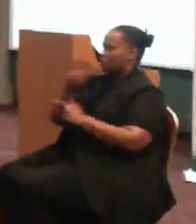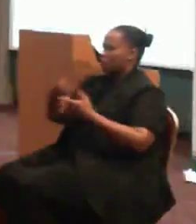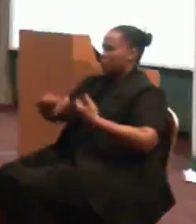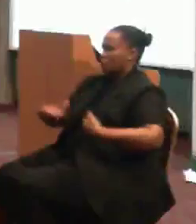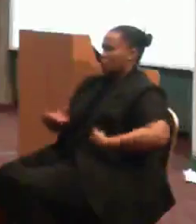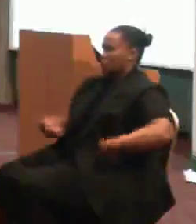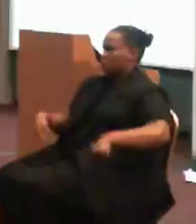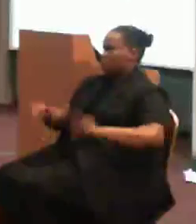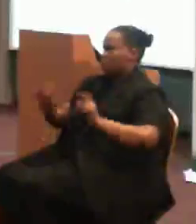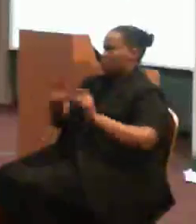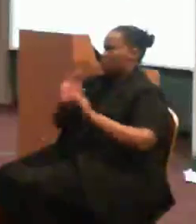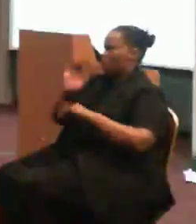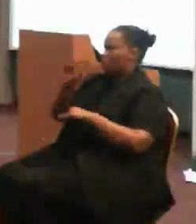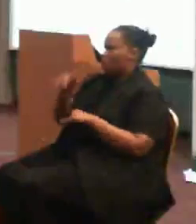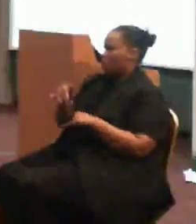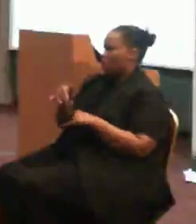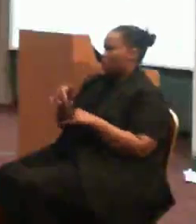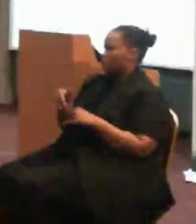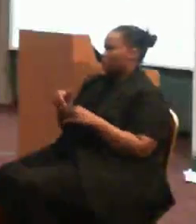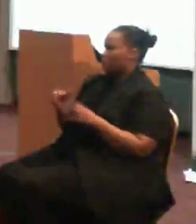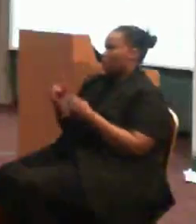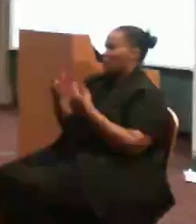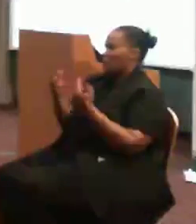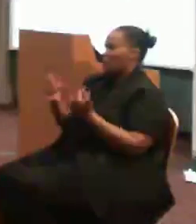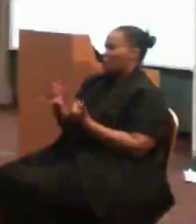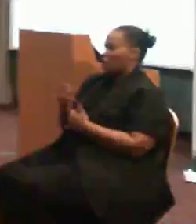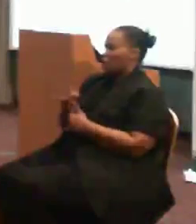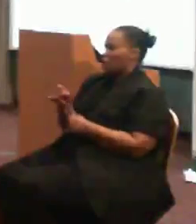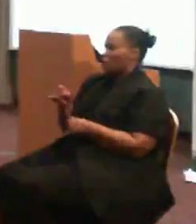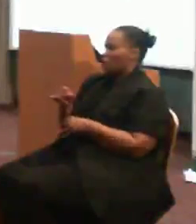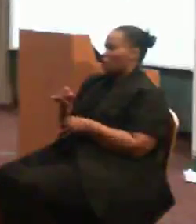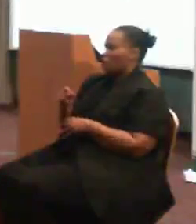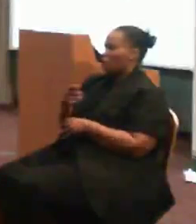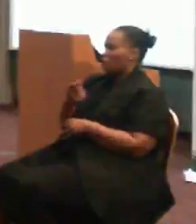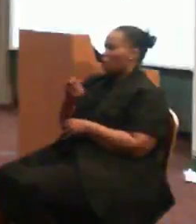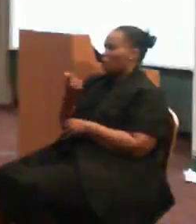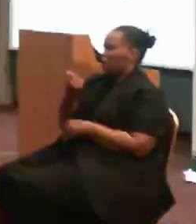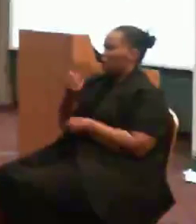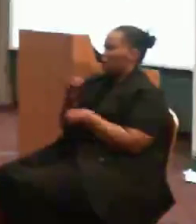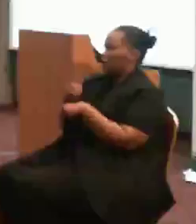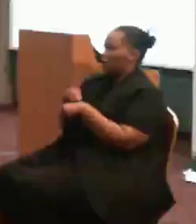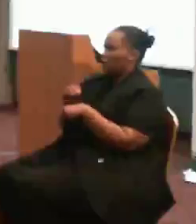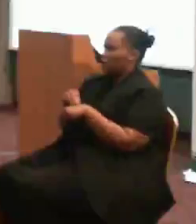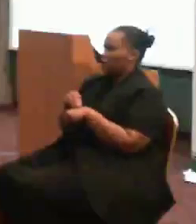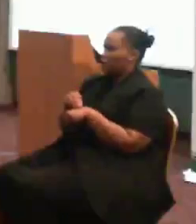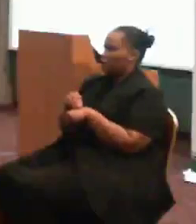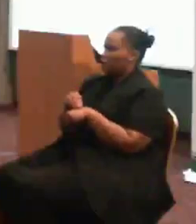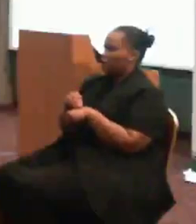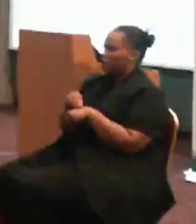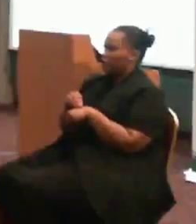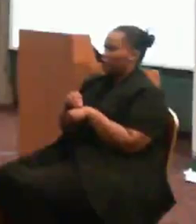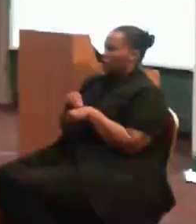and suddenly you're in a financial crisis, how is it that we want